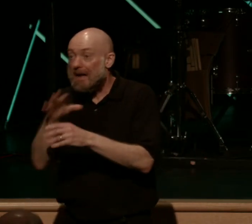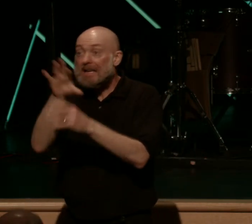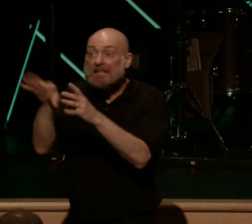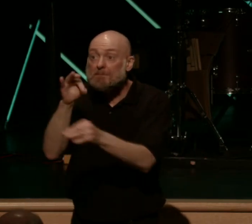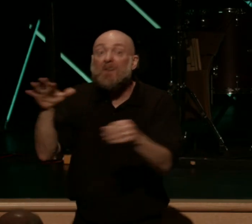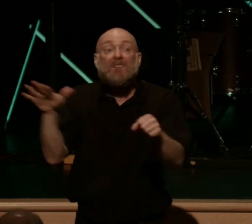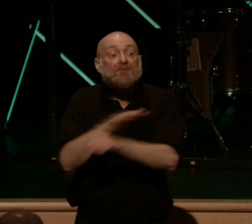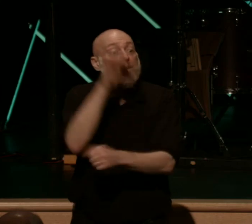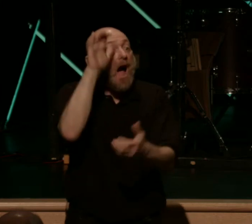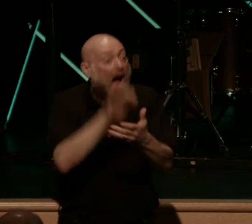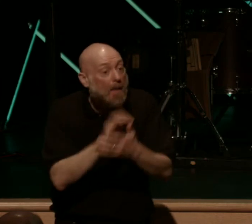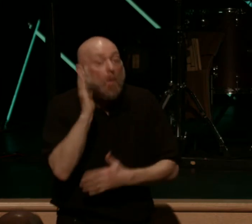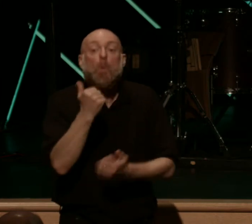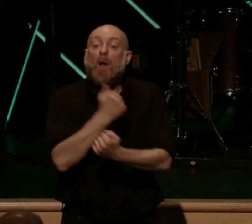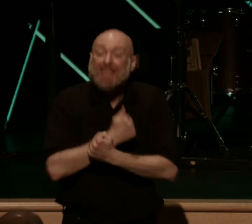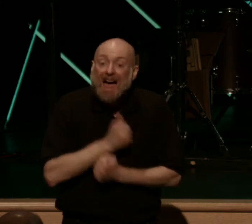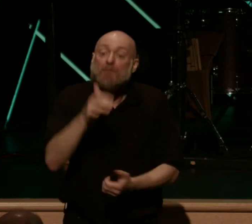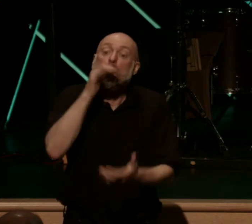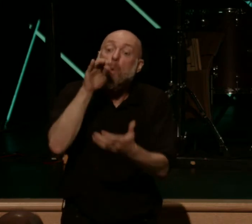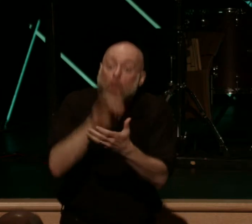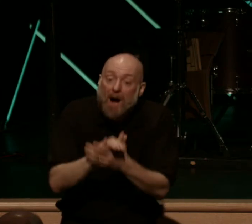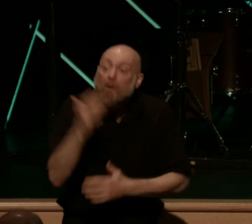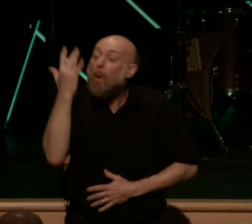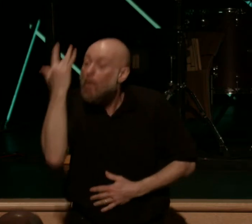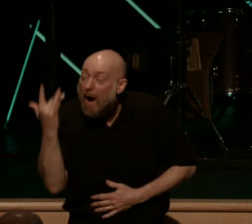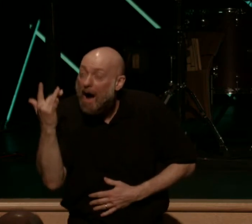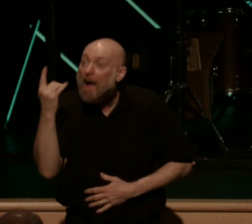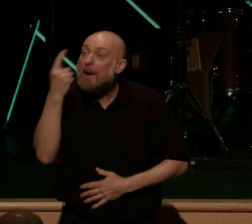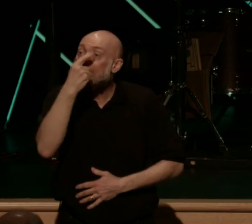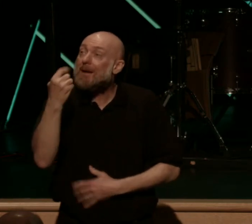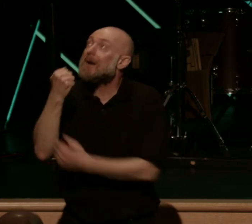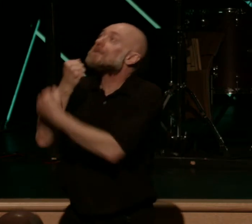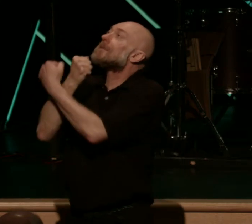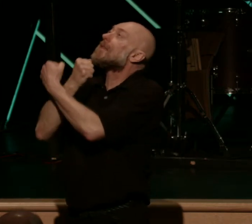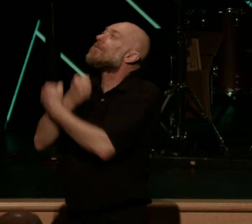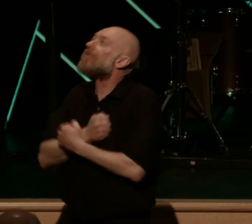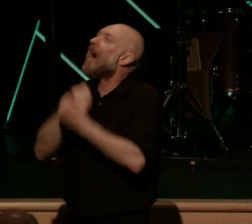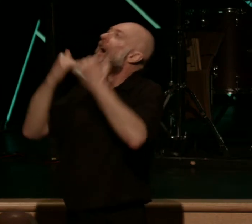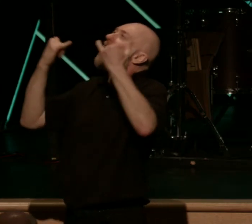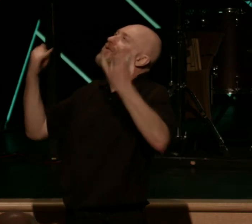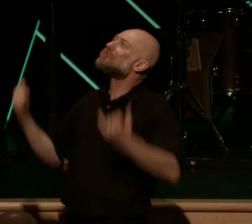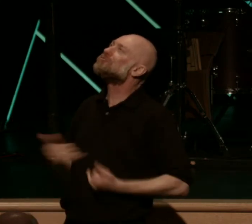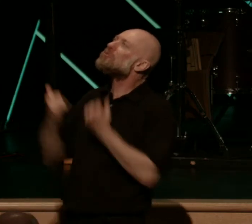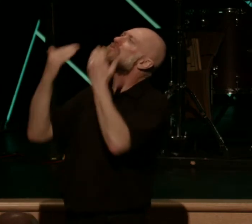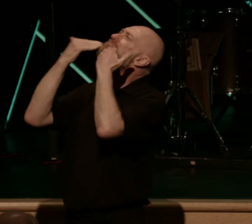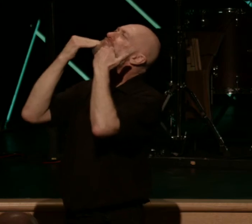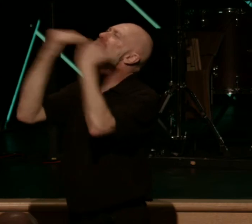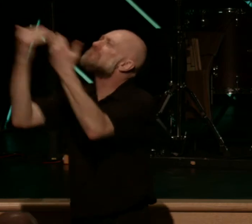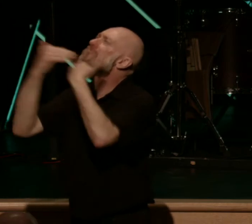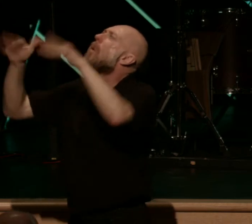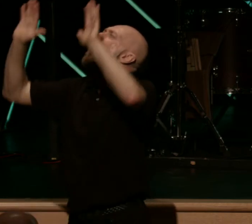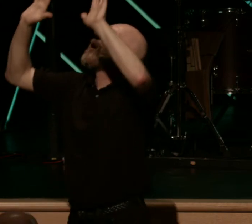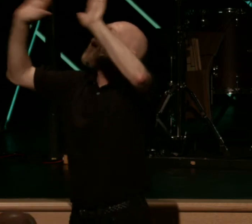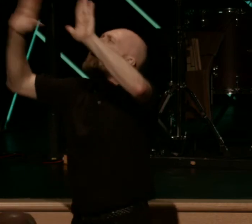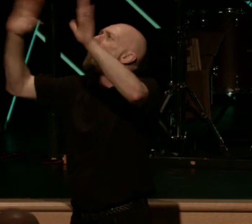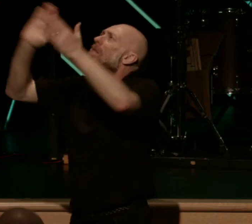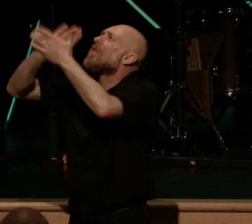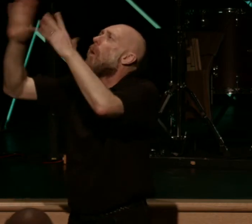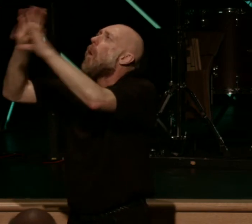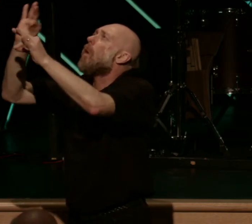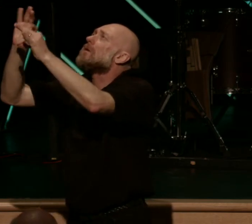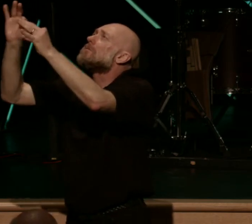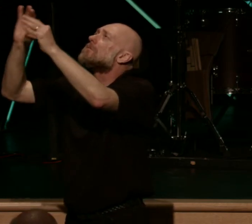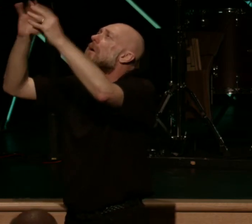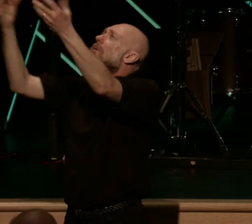Spirit-filled husbands will love their wives because of the love and the joy and the gratitude and the awe of Jesus Christ that the Holy Spirit